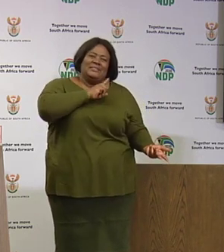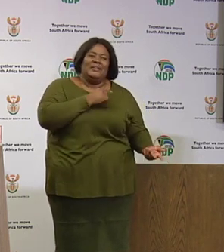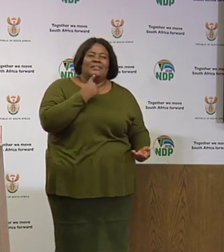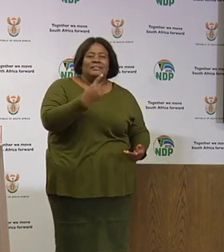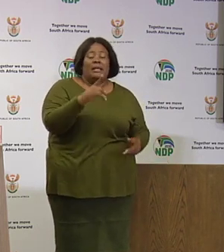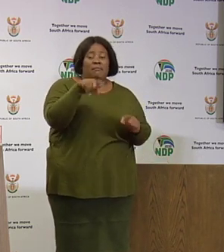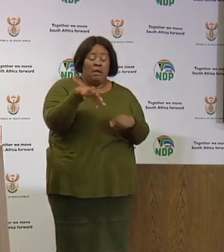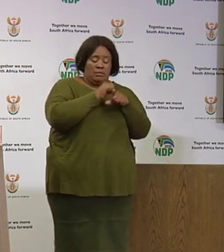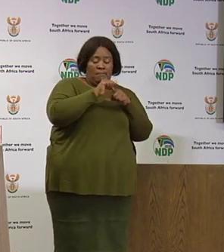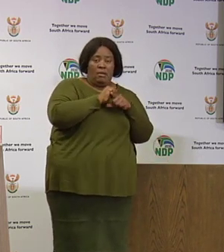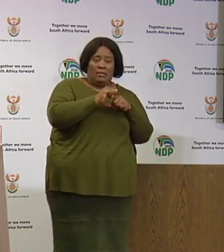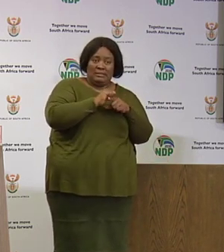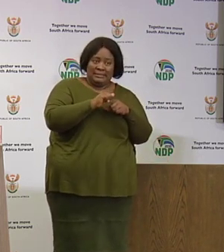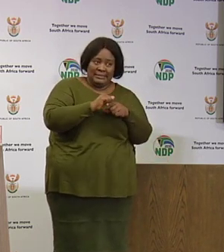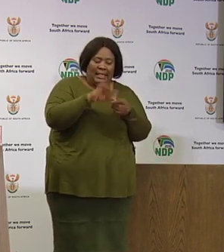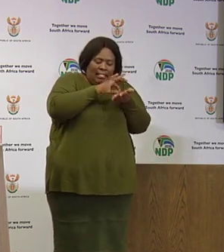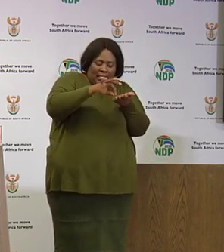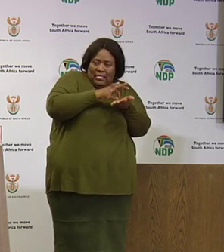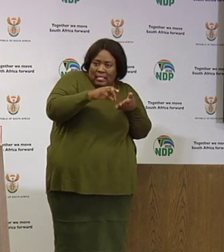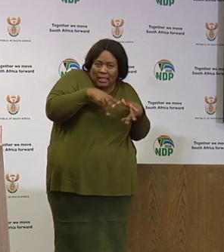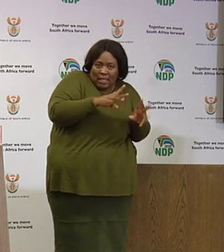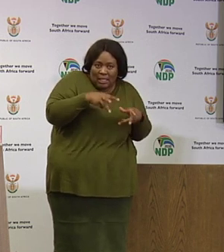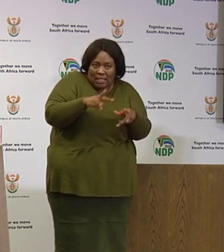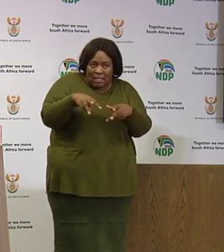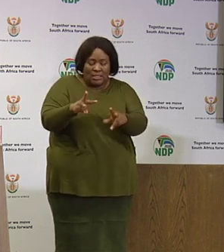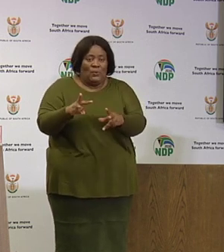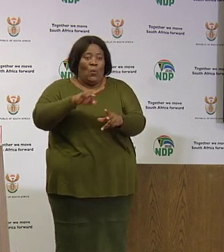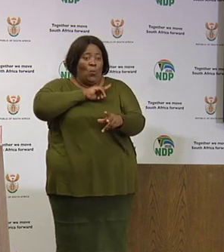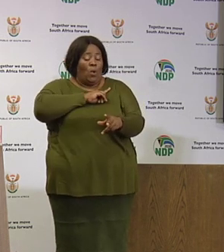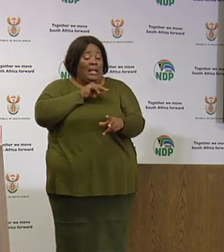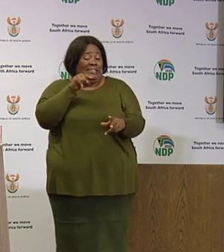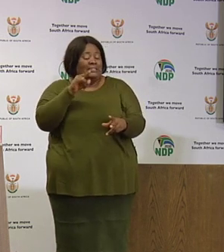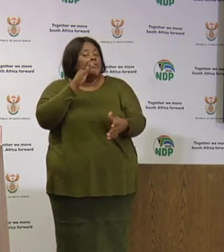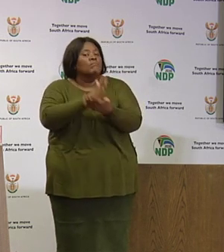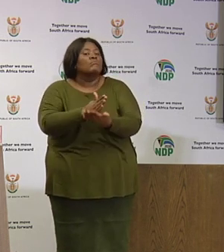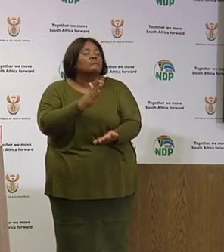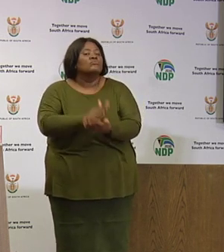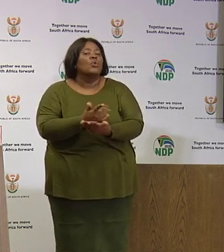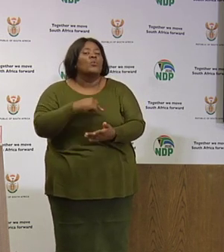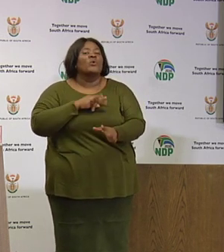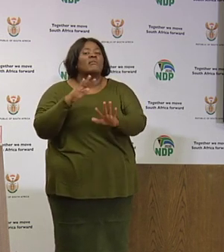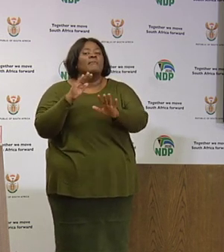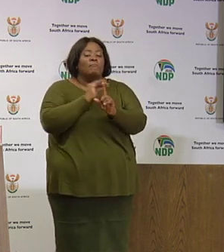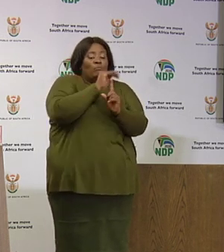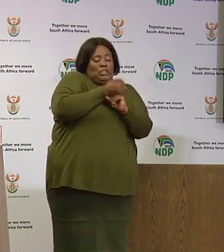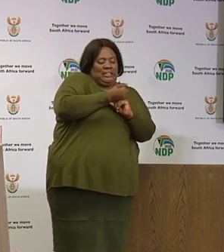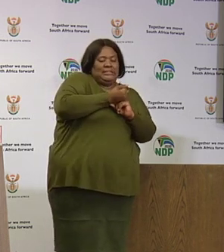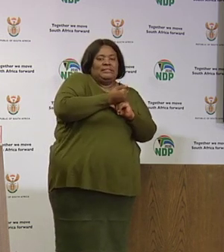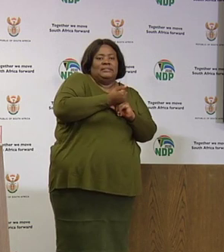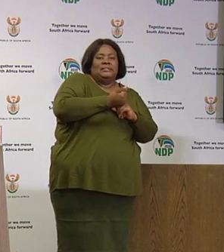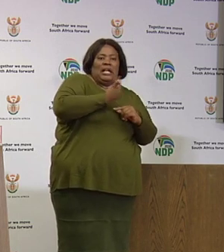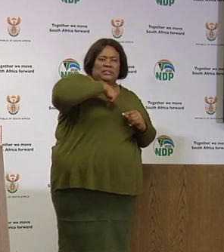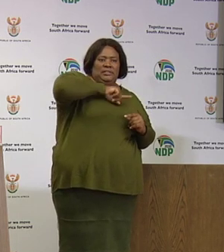practice these hygiene measures, because these measures will make sure that we protect ourselves against